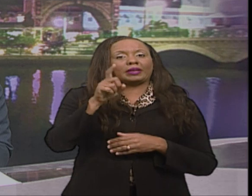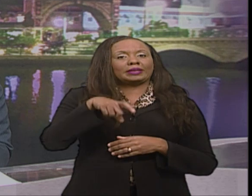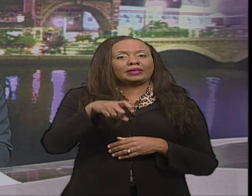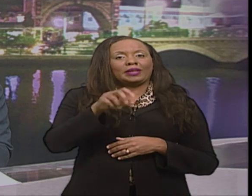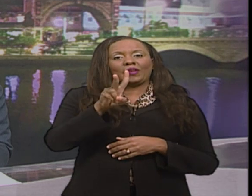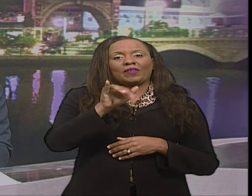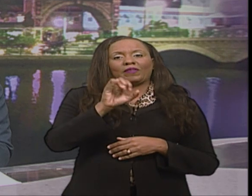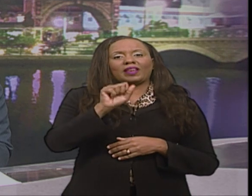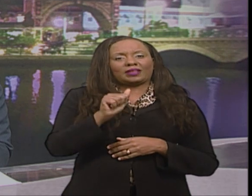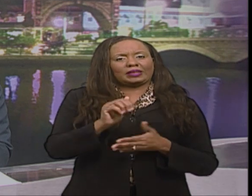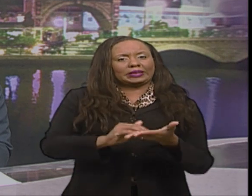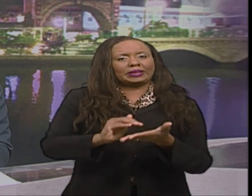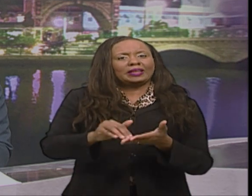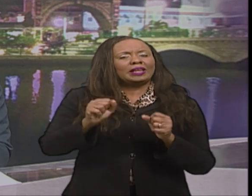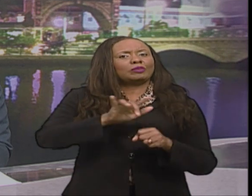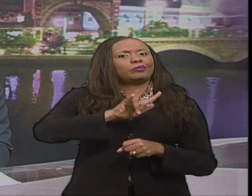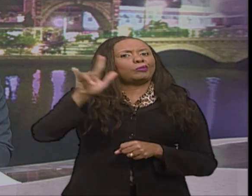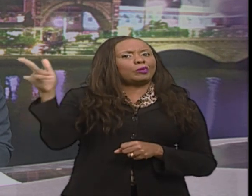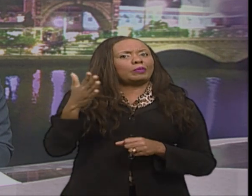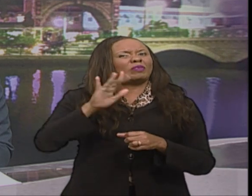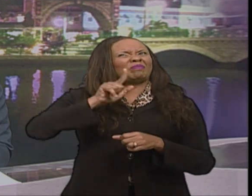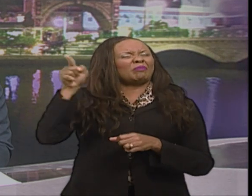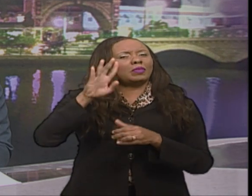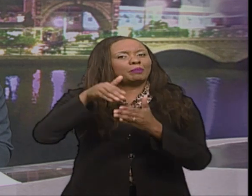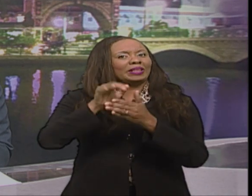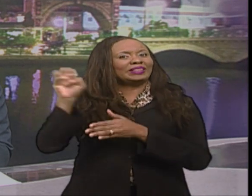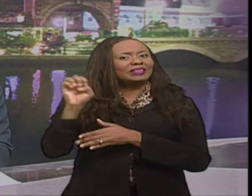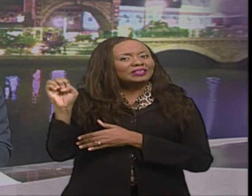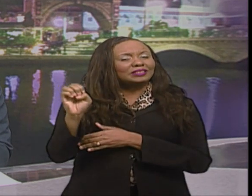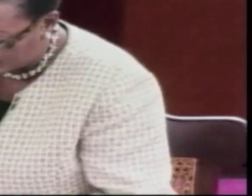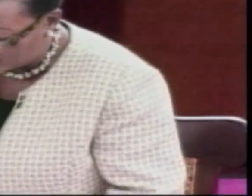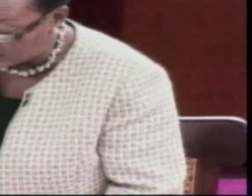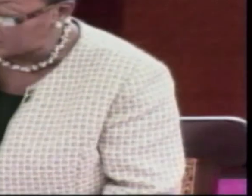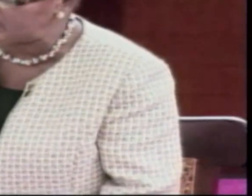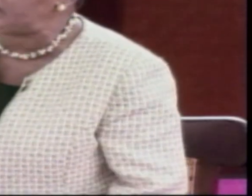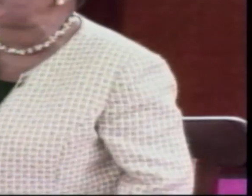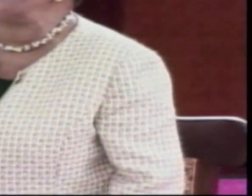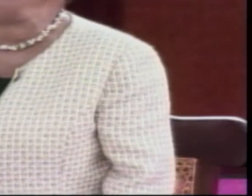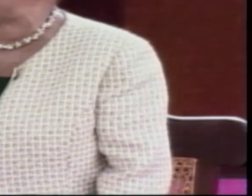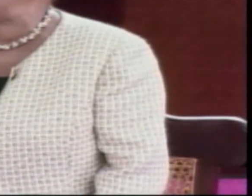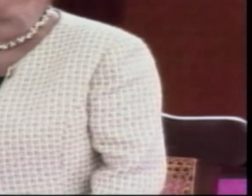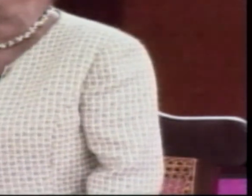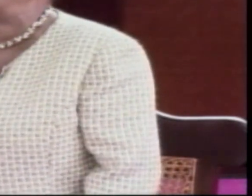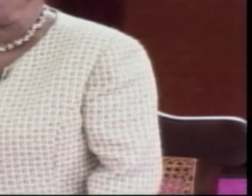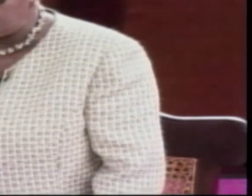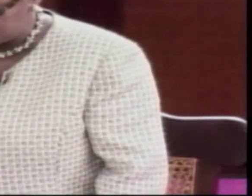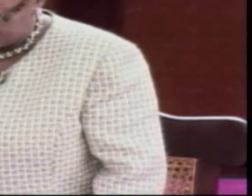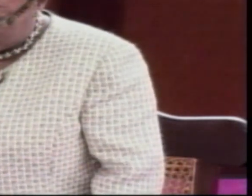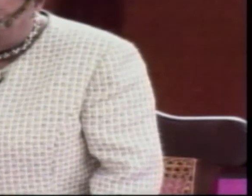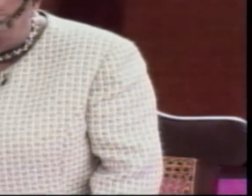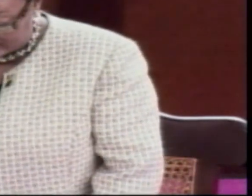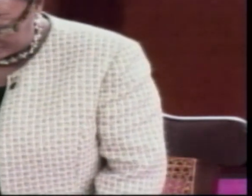for Barbadians to travel as far as the Middle East. We have concluded a visa waiver agreements